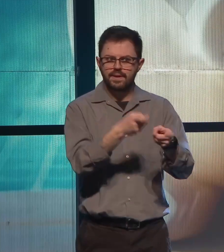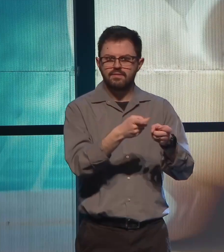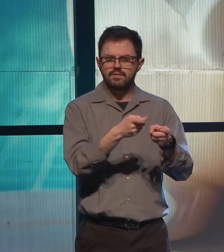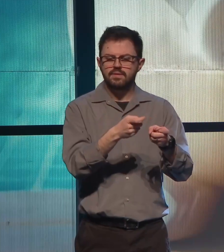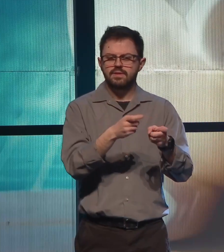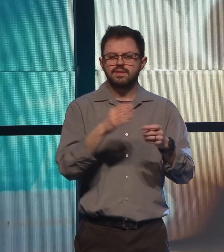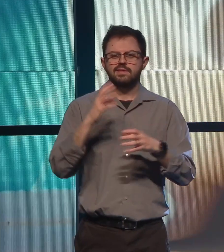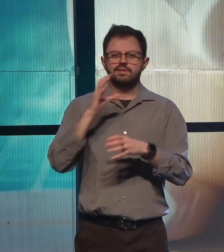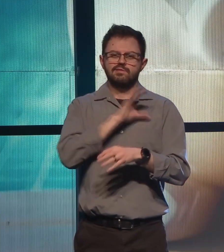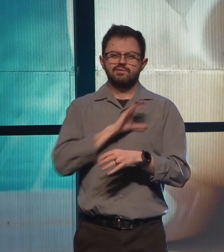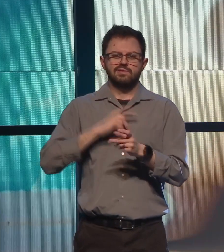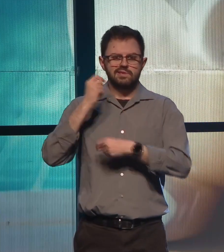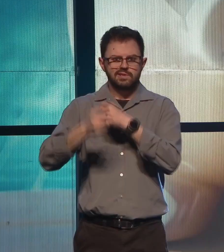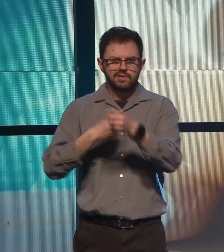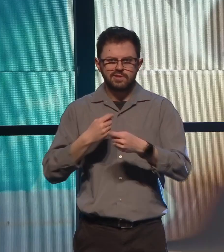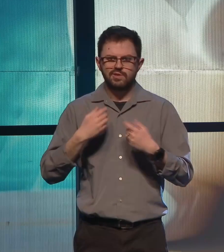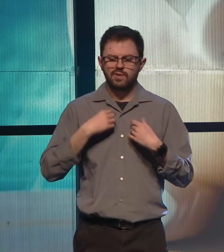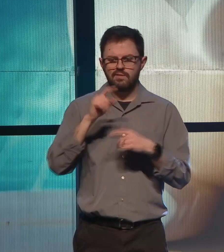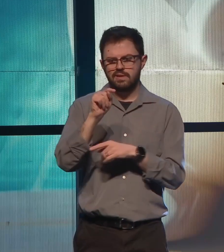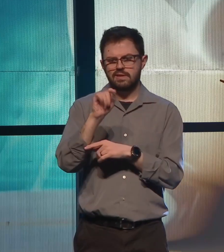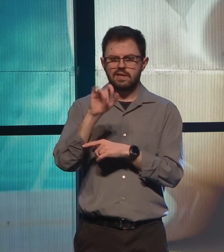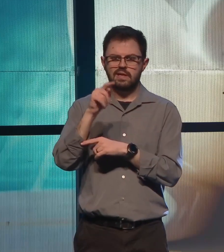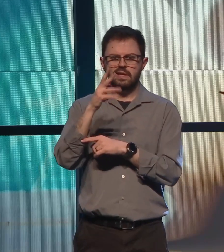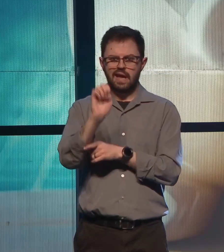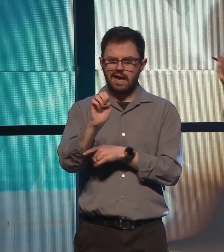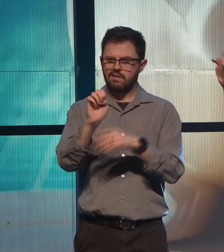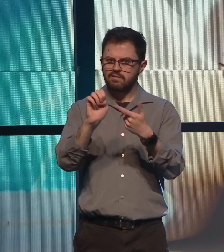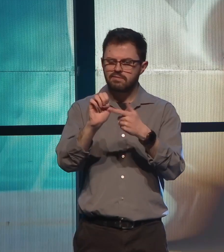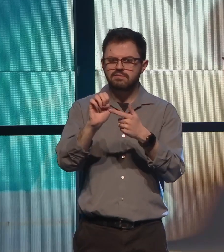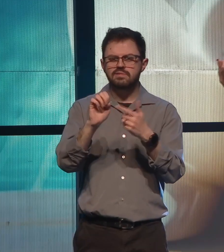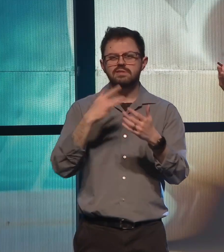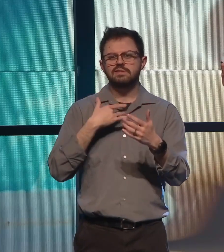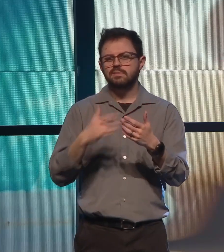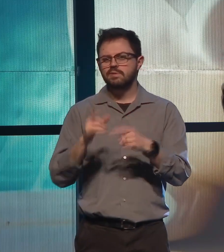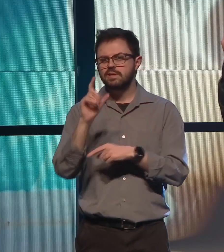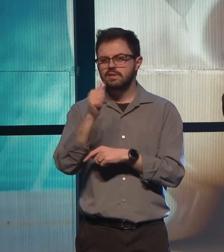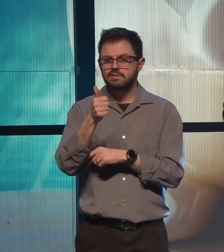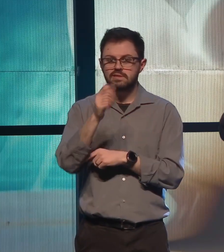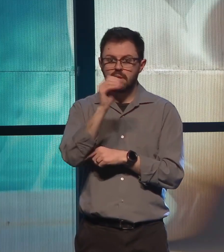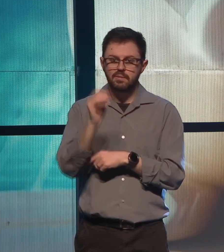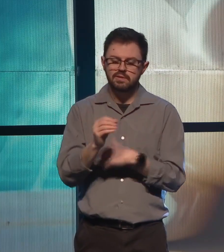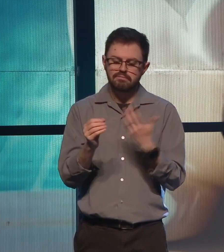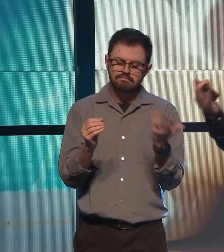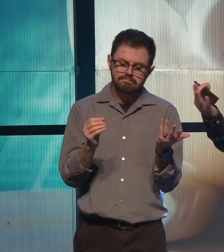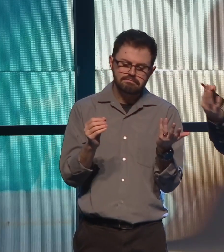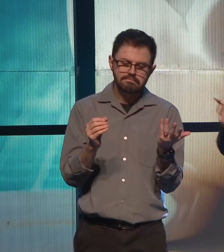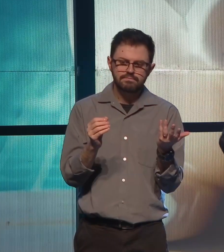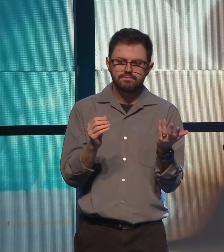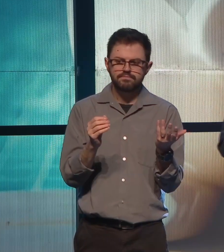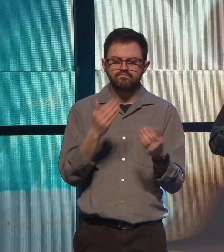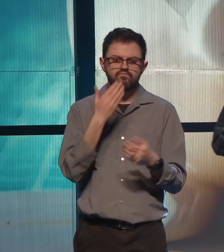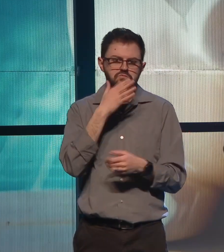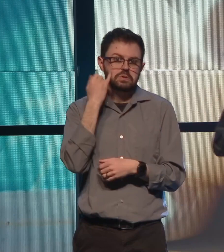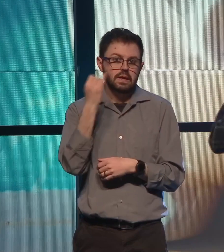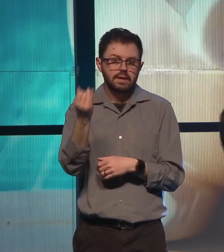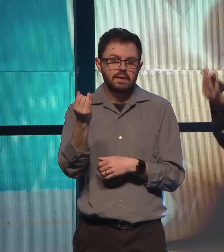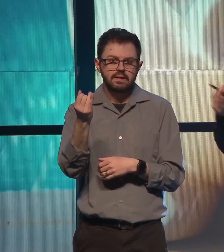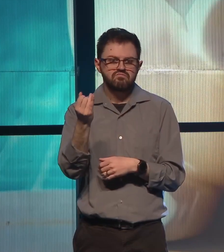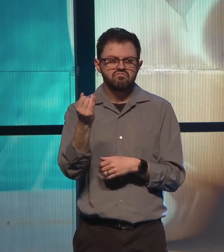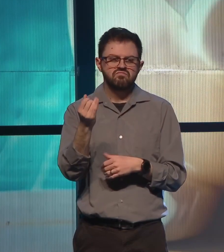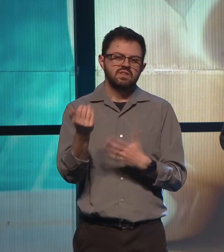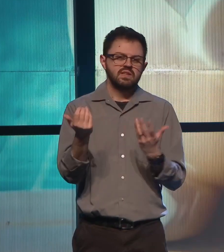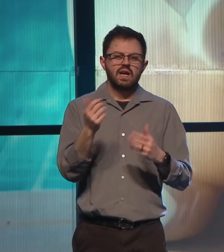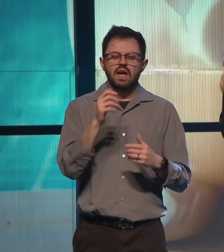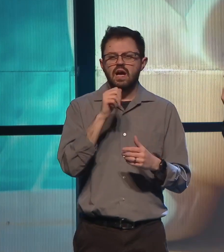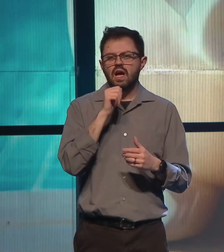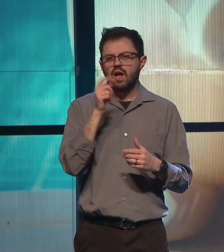tithing, this 10% idea. I think it's a good idea. You know, I don't think it's law. I don't think you have to give